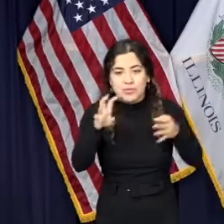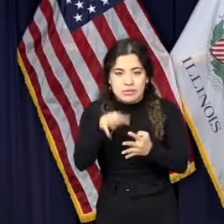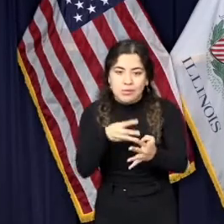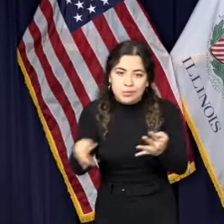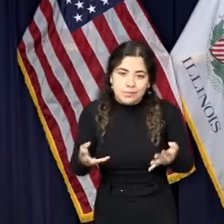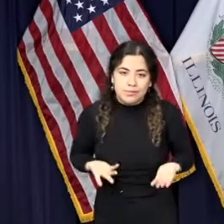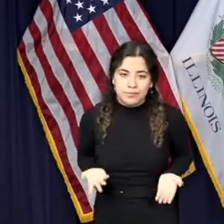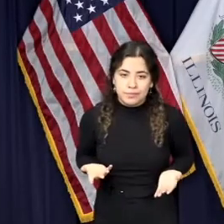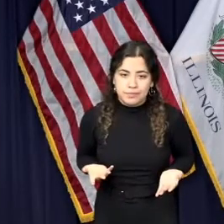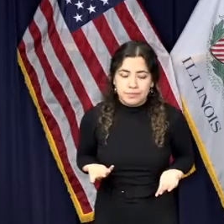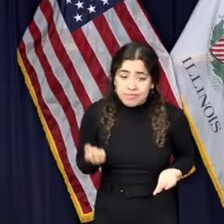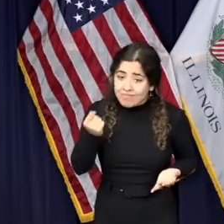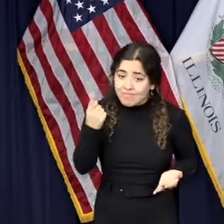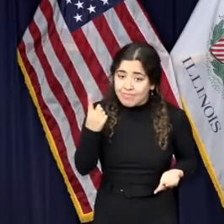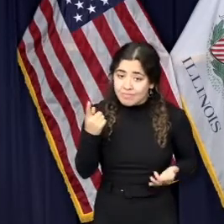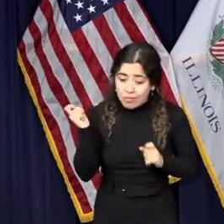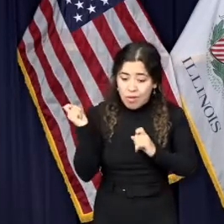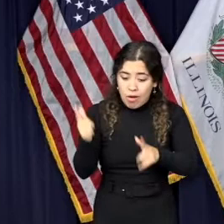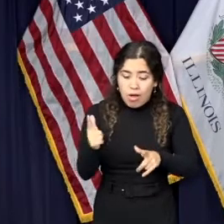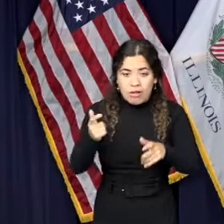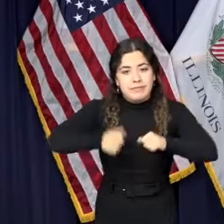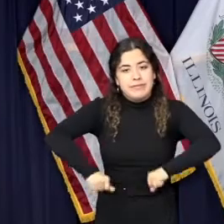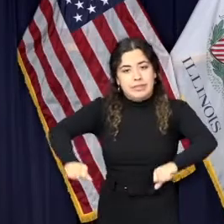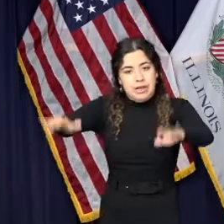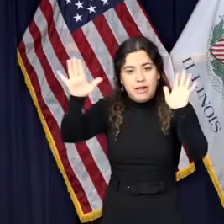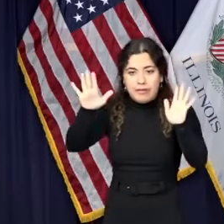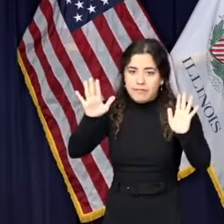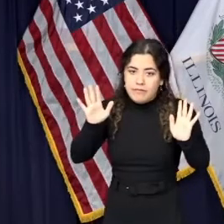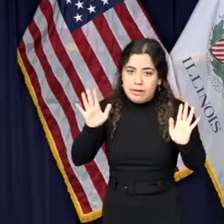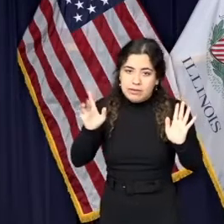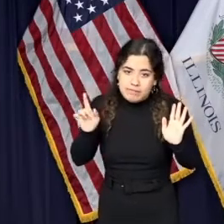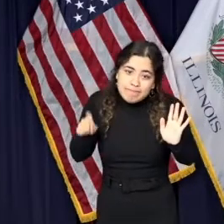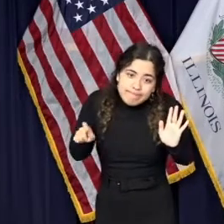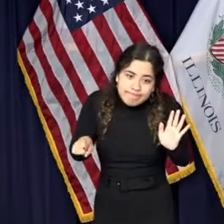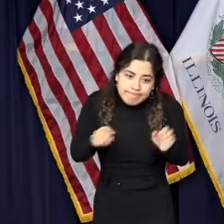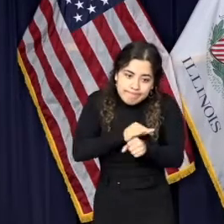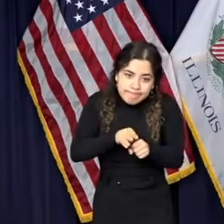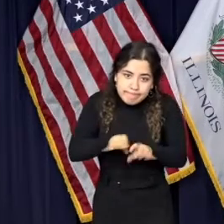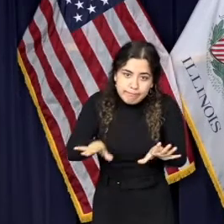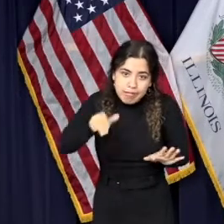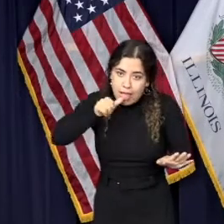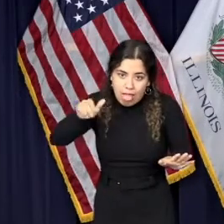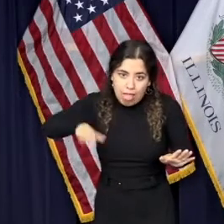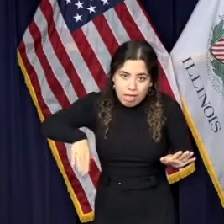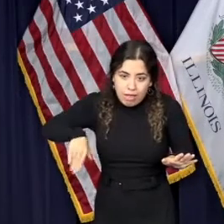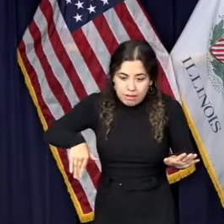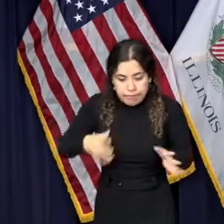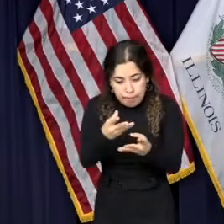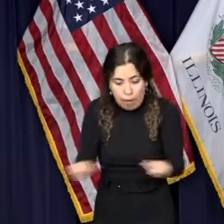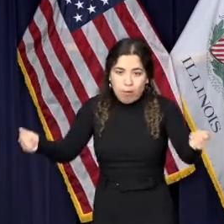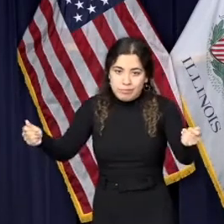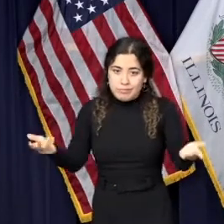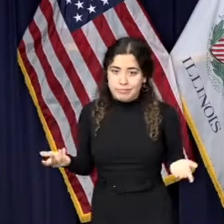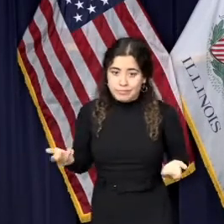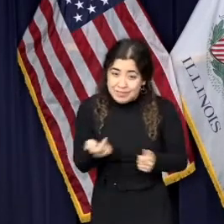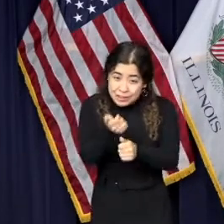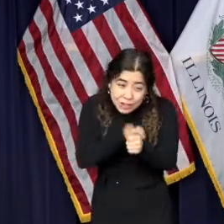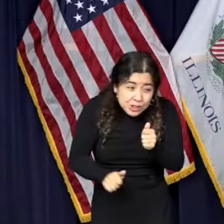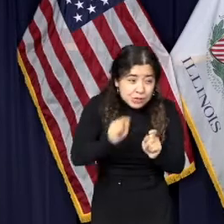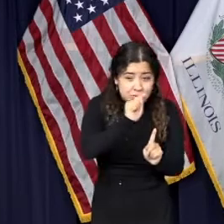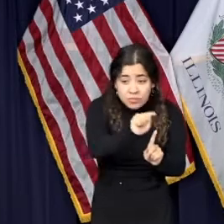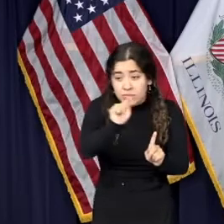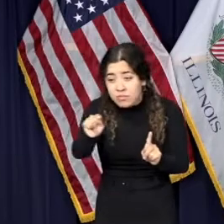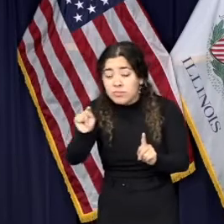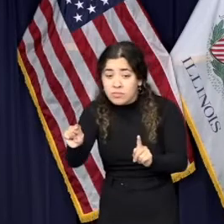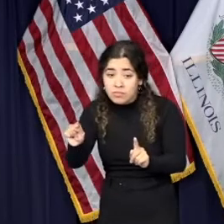still having to make sacrifices because this pandemic is not over. And each of us is called to make that personal